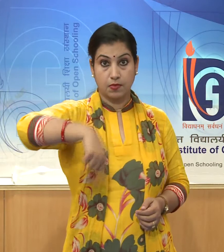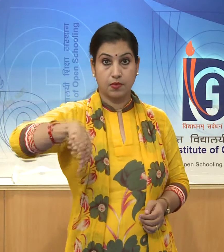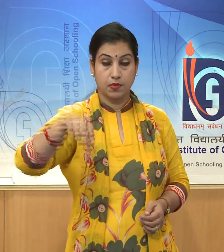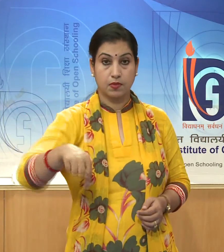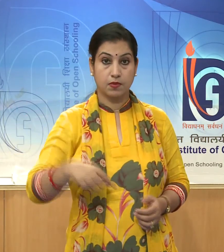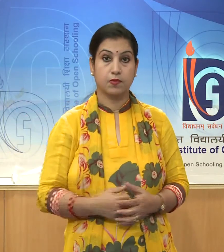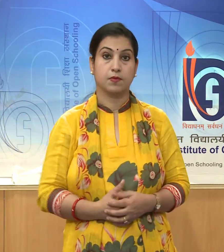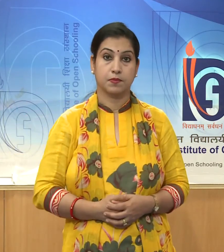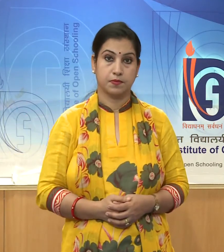artist